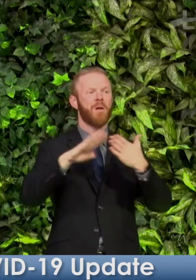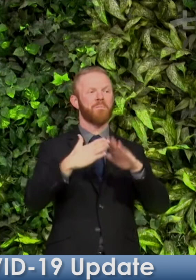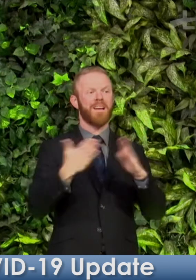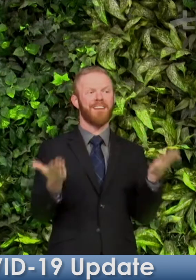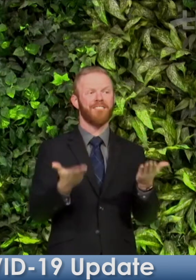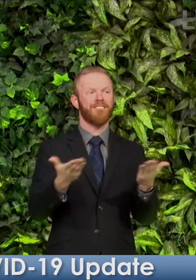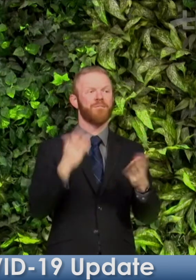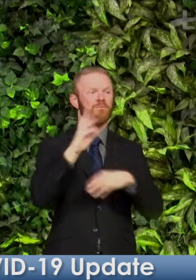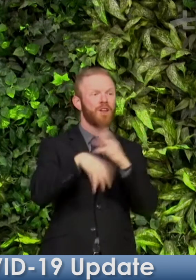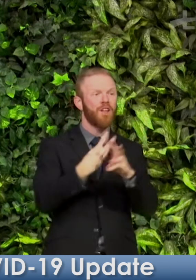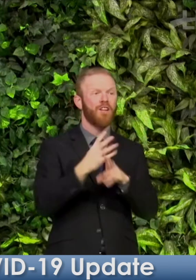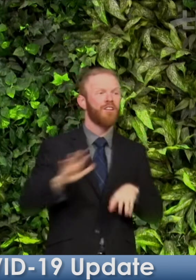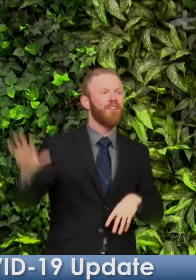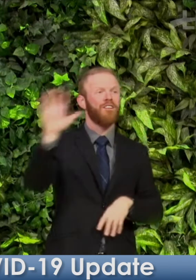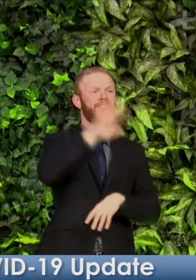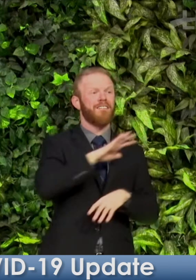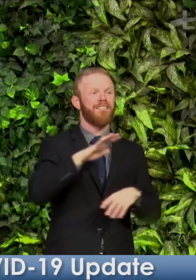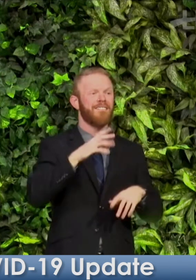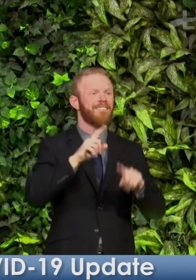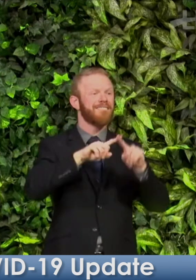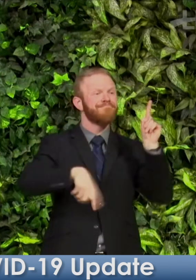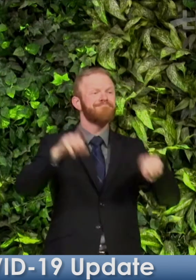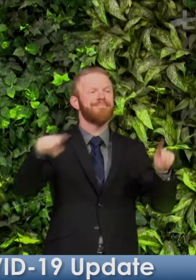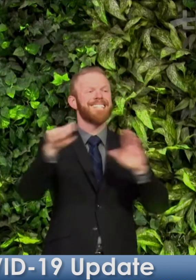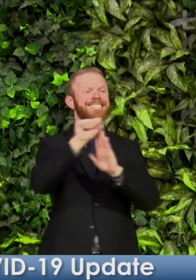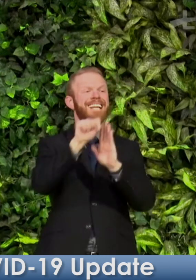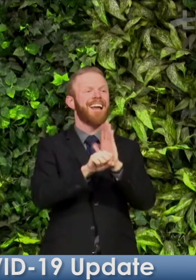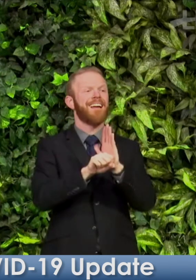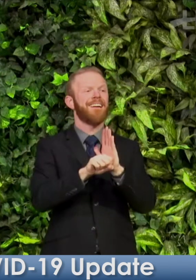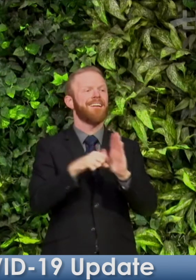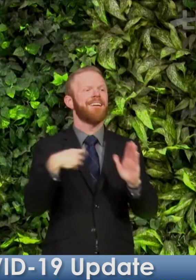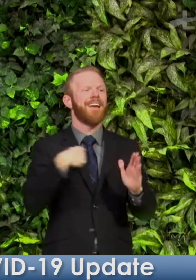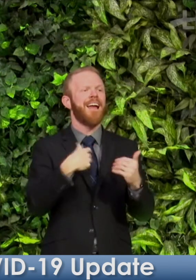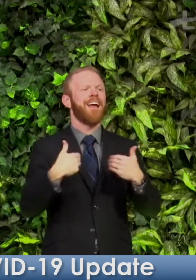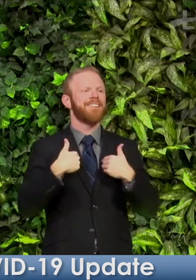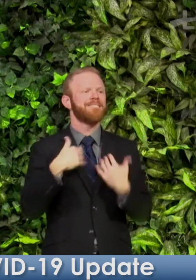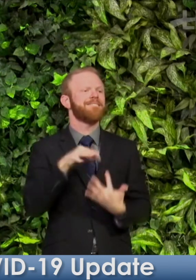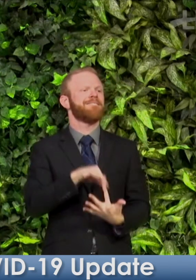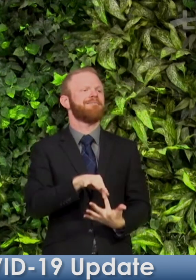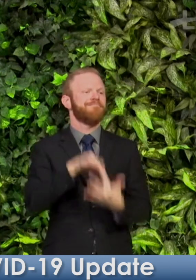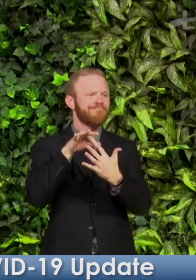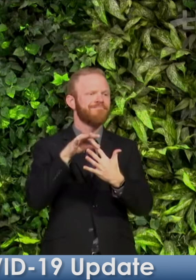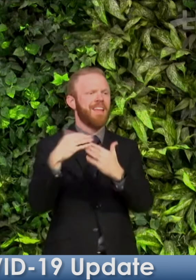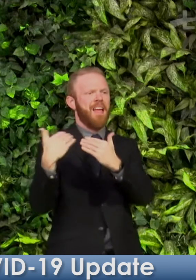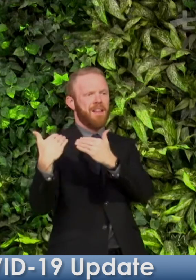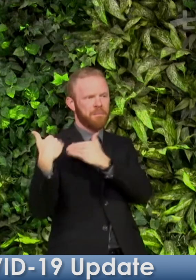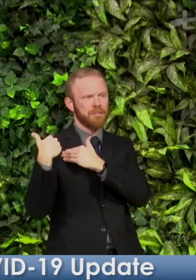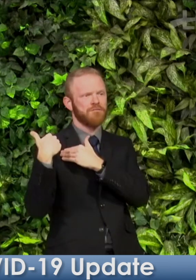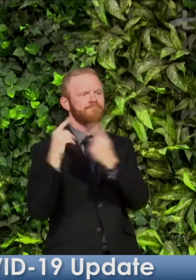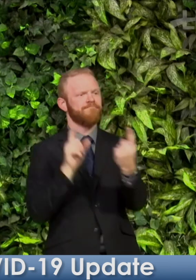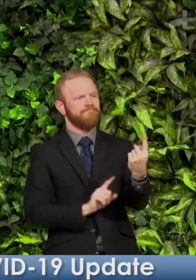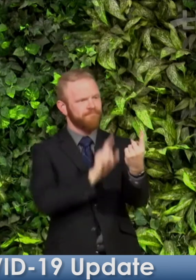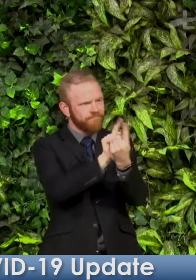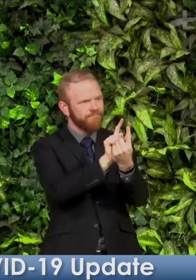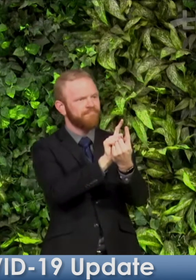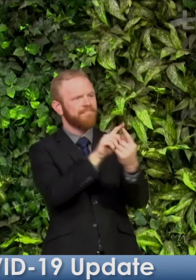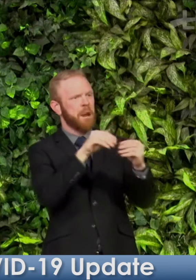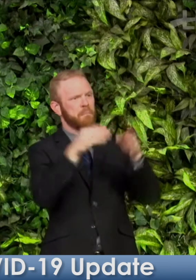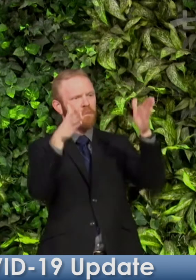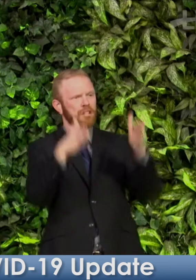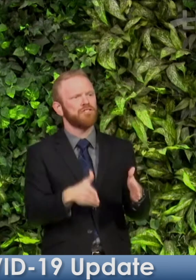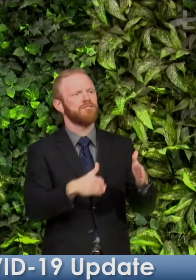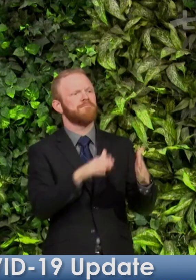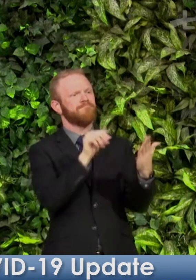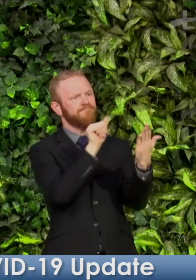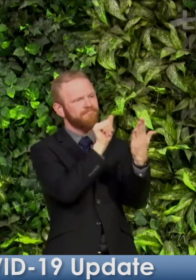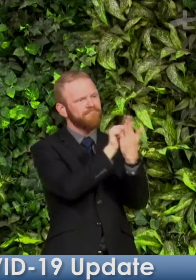democracy, California, we have a special and unique obligation to meet people where they are in language, peer-to-peer, address vaccine hesitancy. One of the